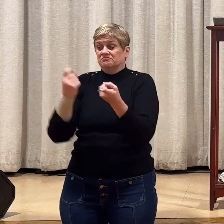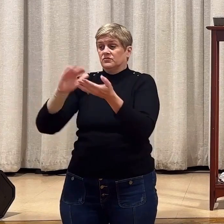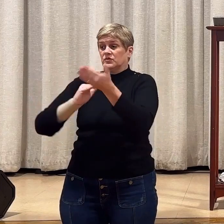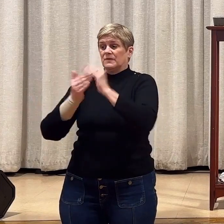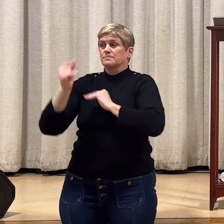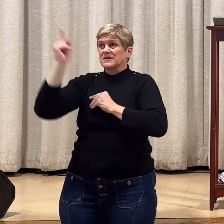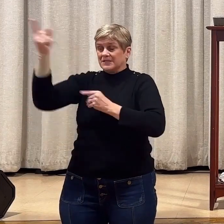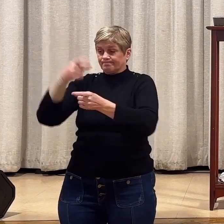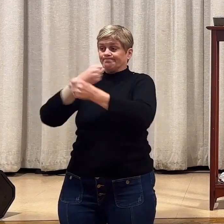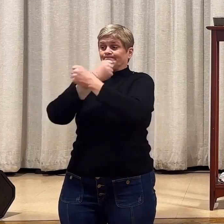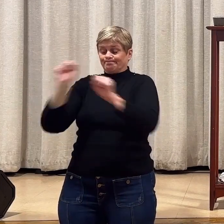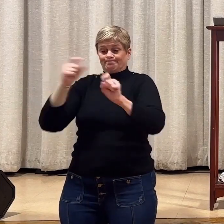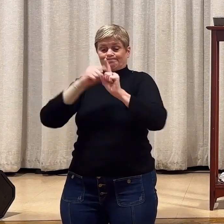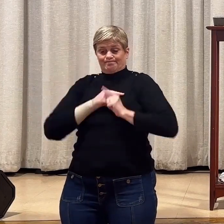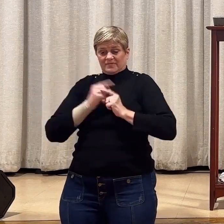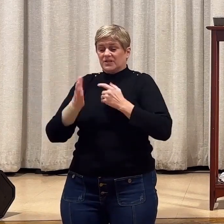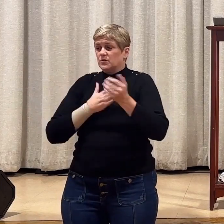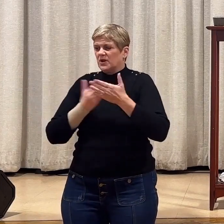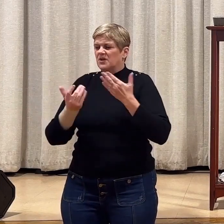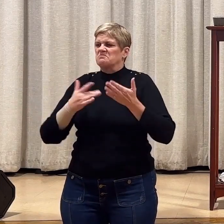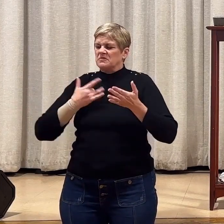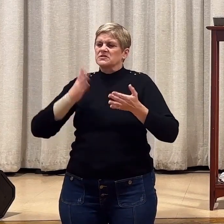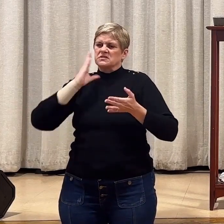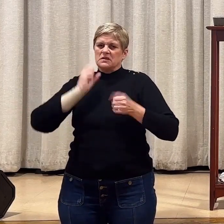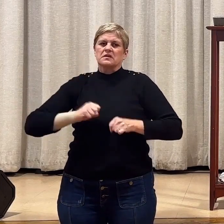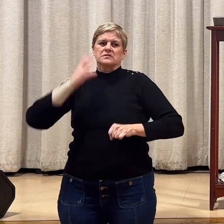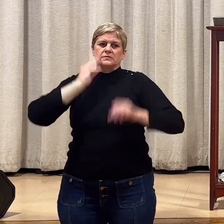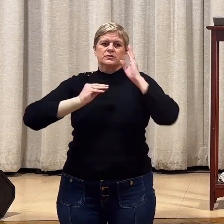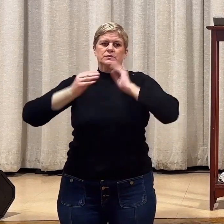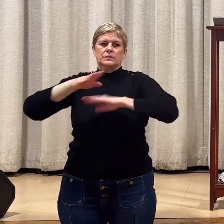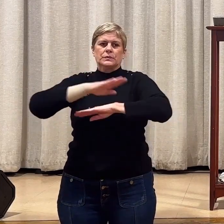will befall, you can have contentment.